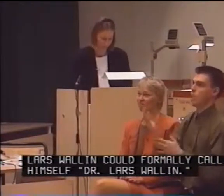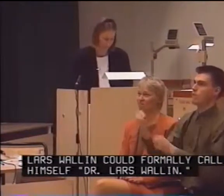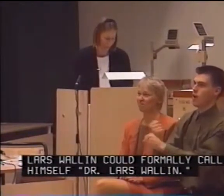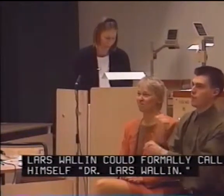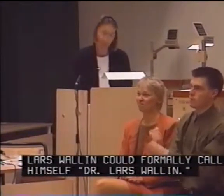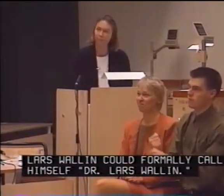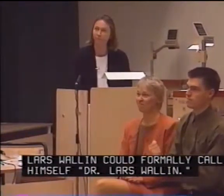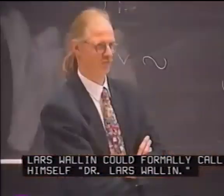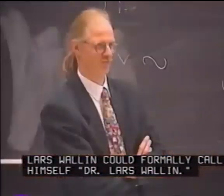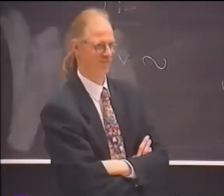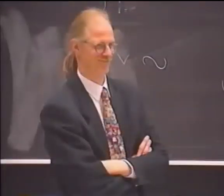Lars Wallen.